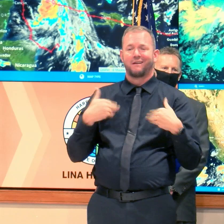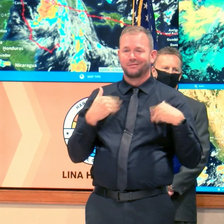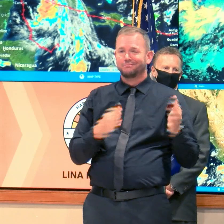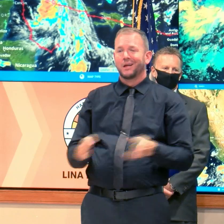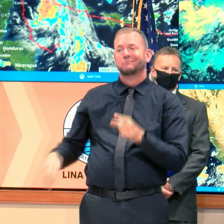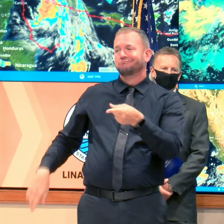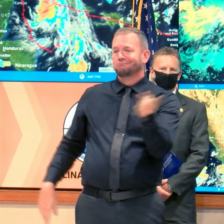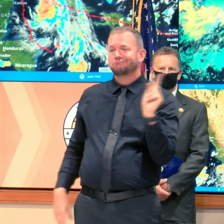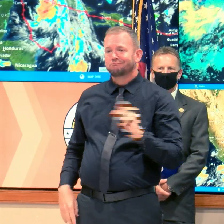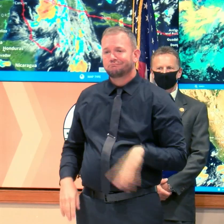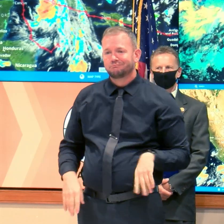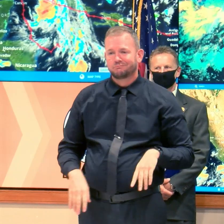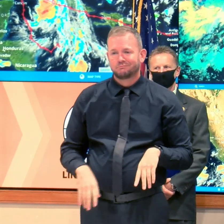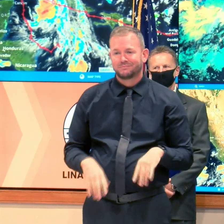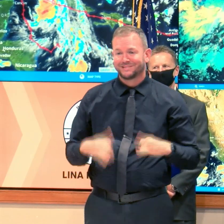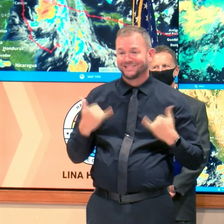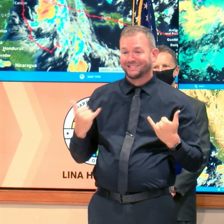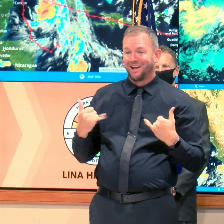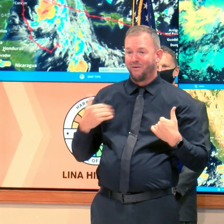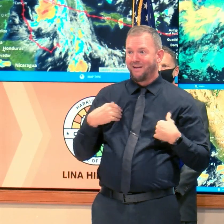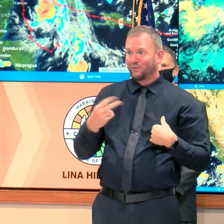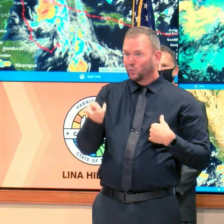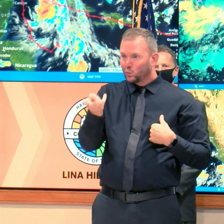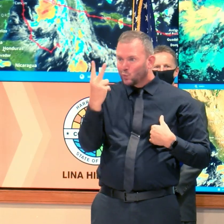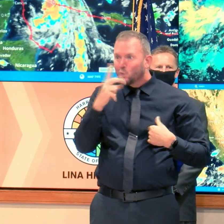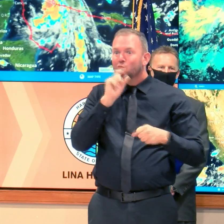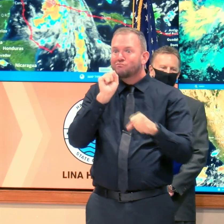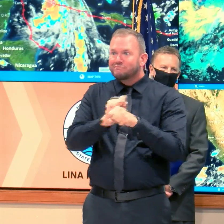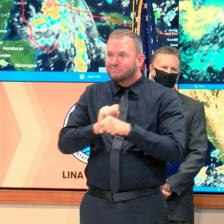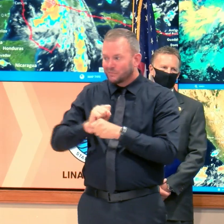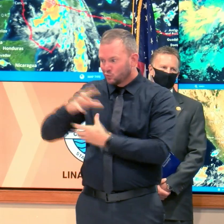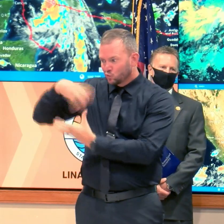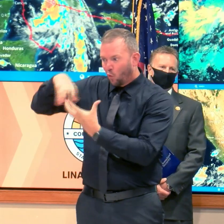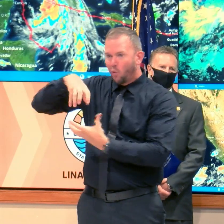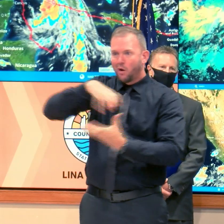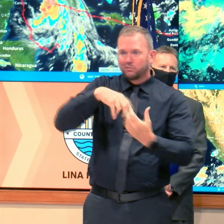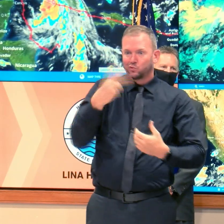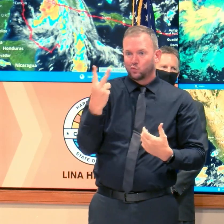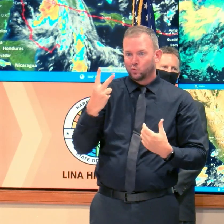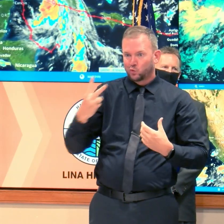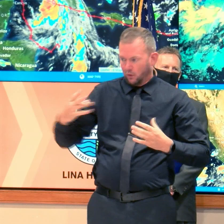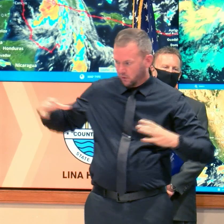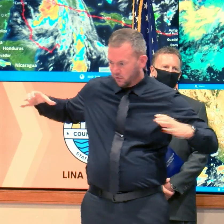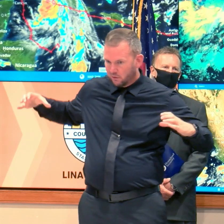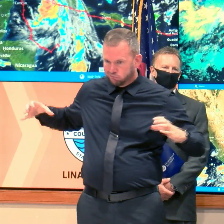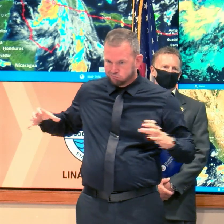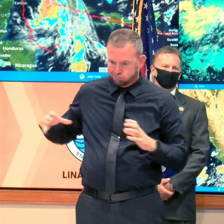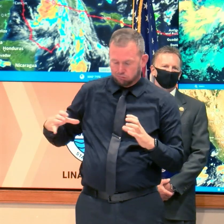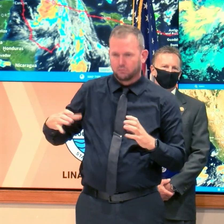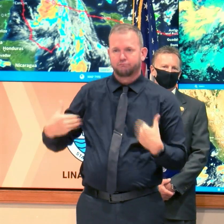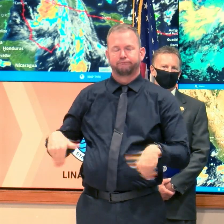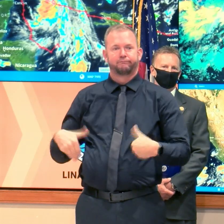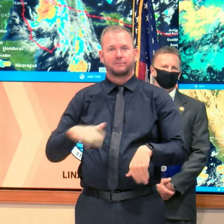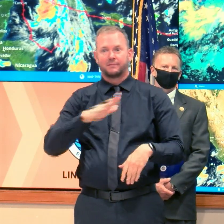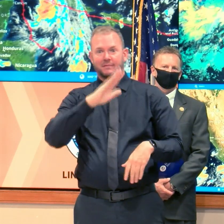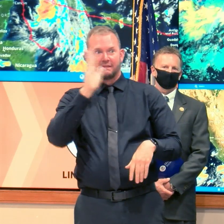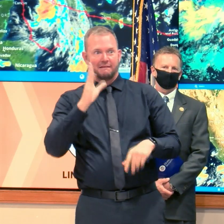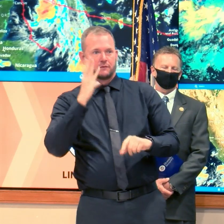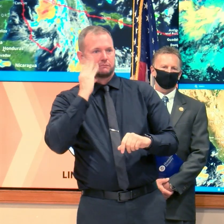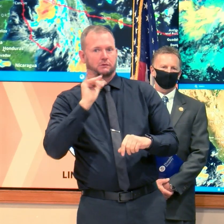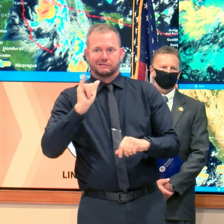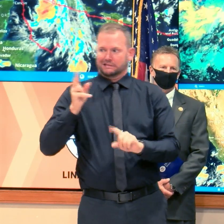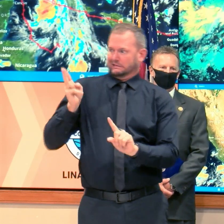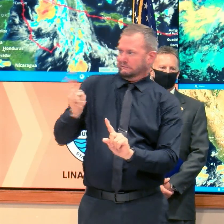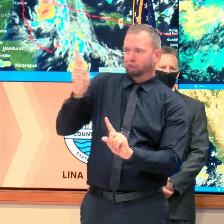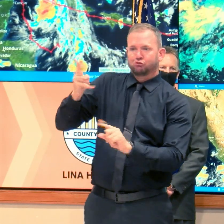agree with what Judge Hidalgo said. Marco, it seems this now is a non-factor, and so we are all focusing